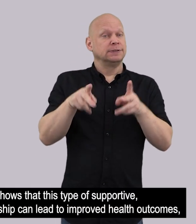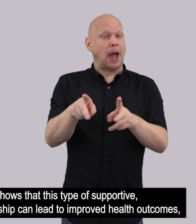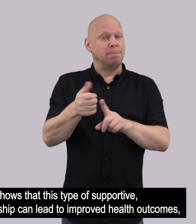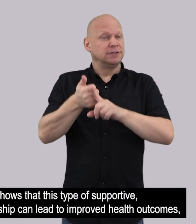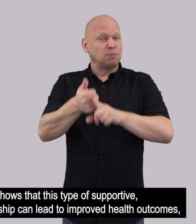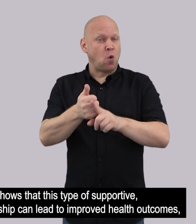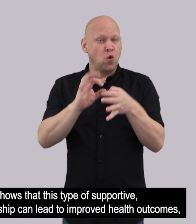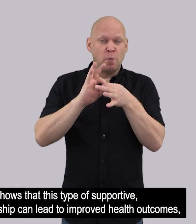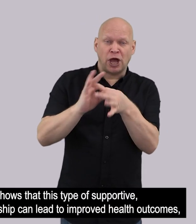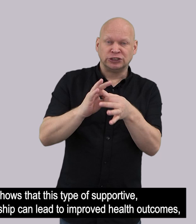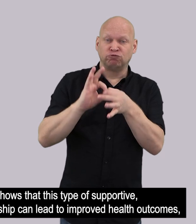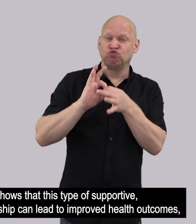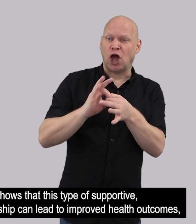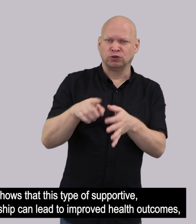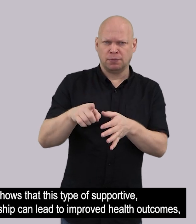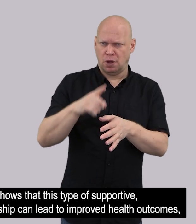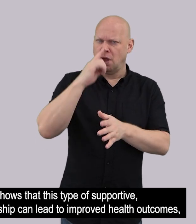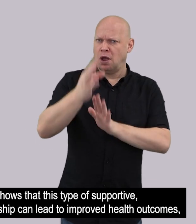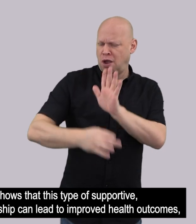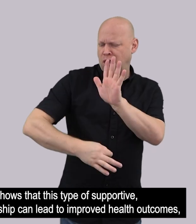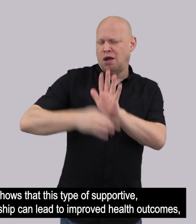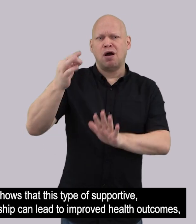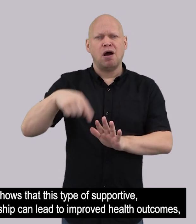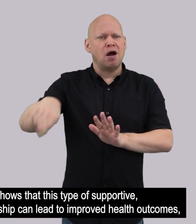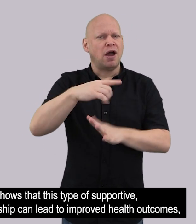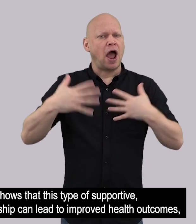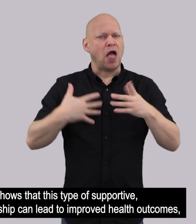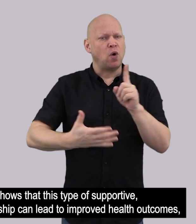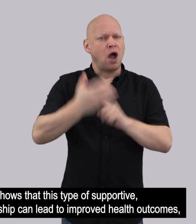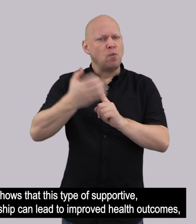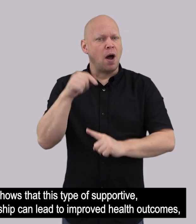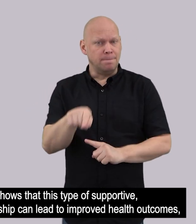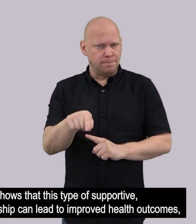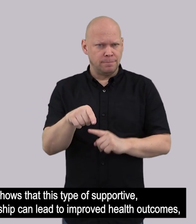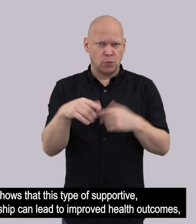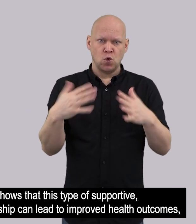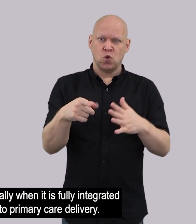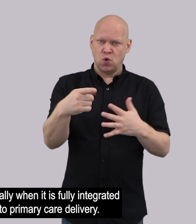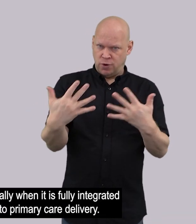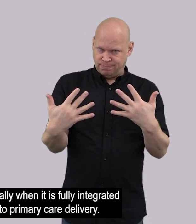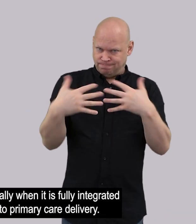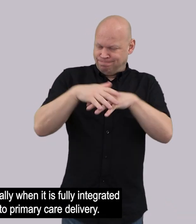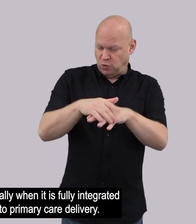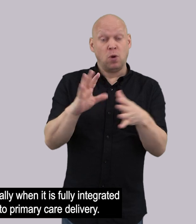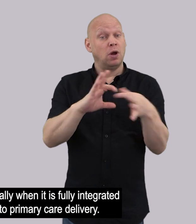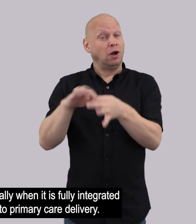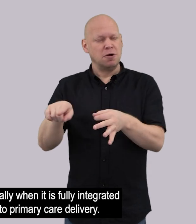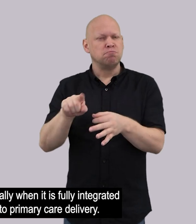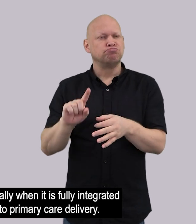Evidence shows that this type of supportive, collaborative relationship can lead to improved health outcomes, especially when it's fully integrated into primary